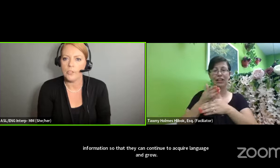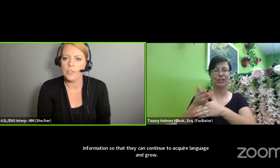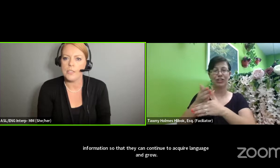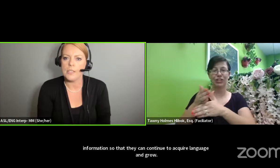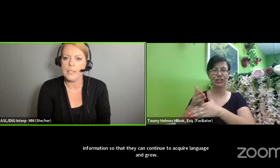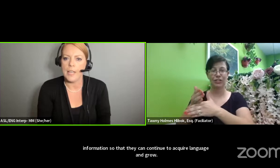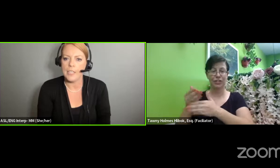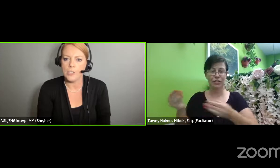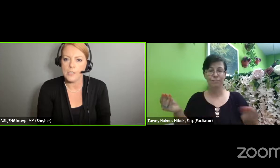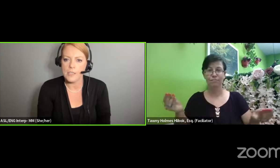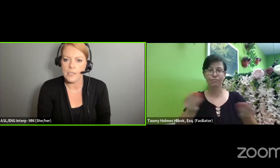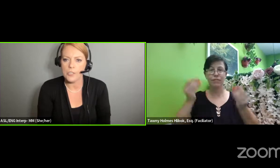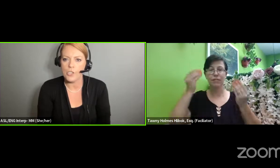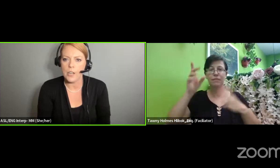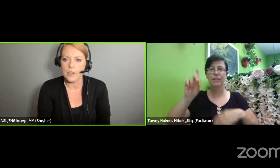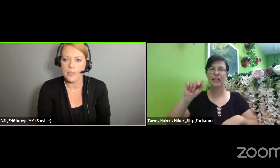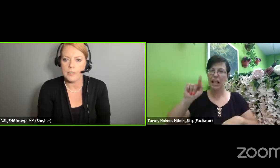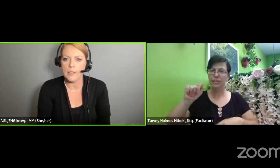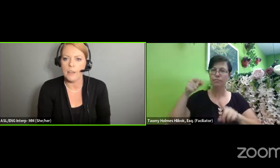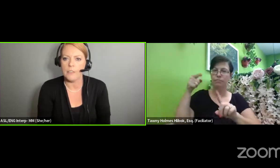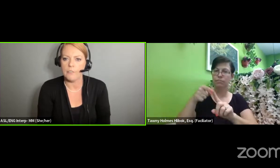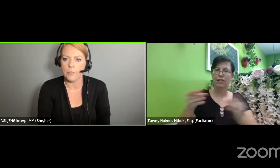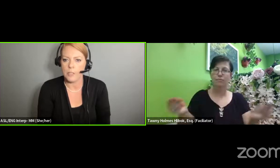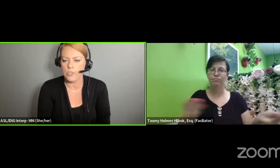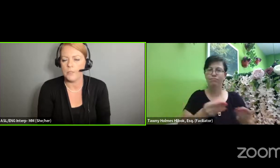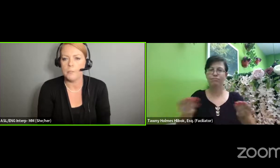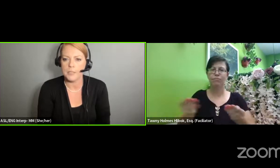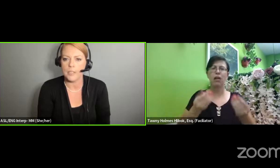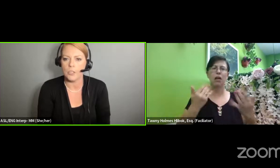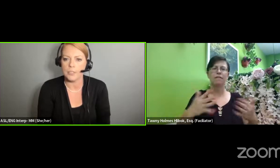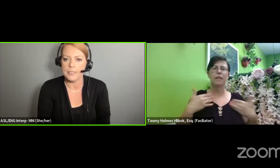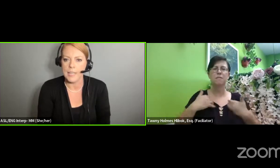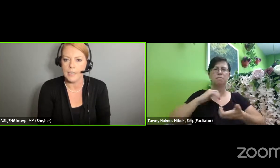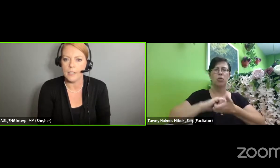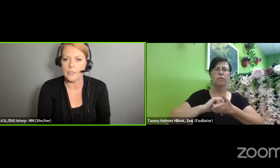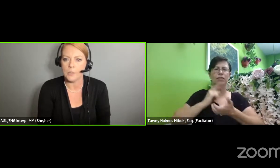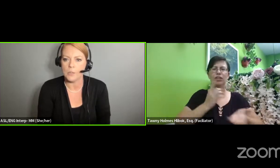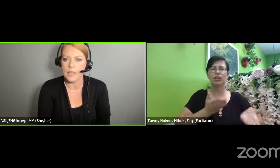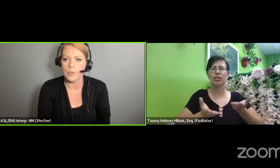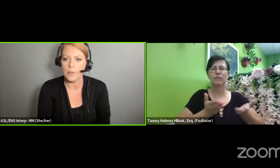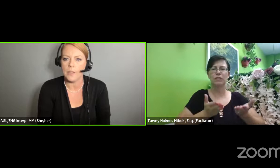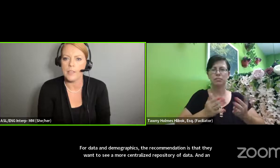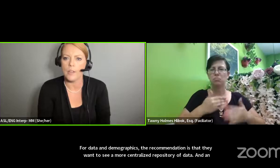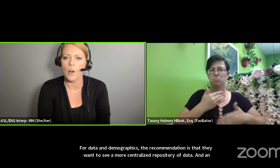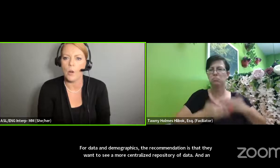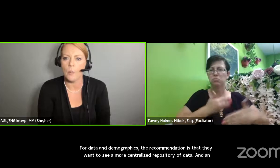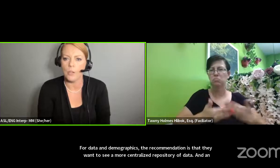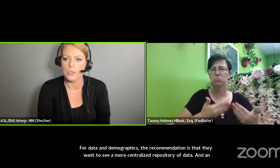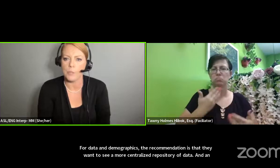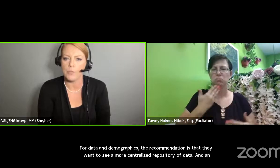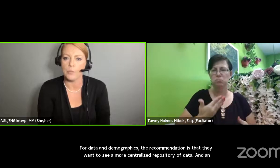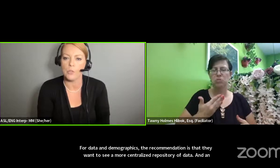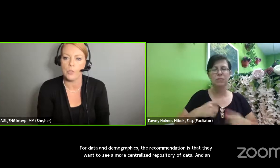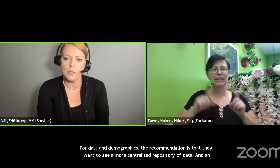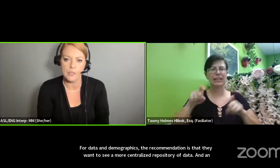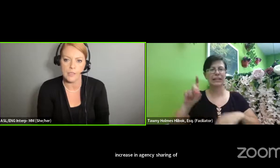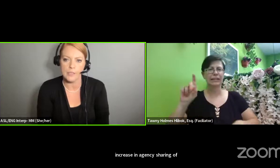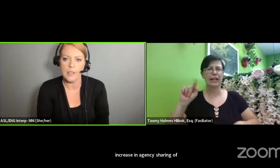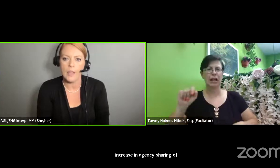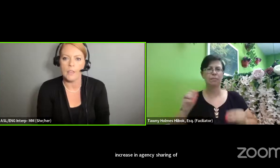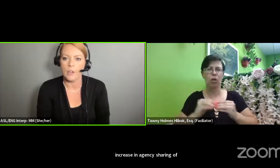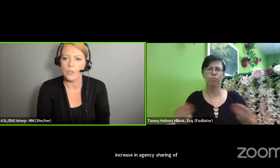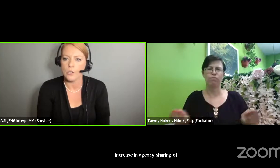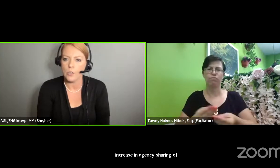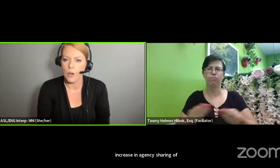and an increase in agency sharing of information, particularly data associated with this. There are partnerships for